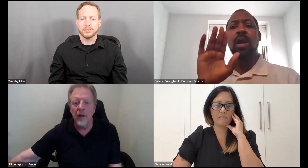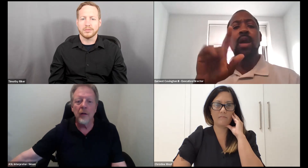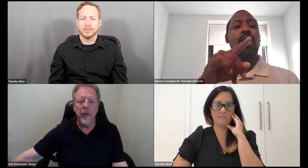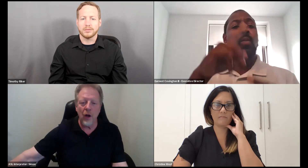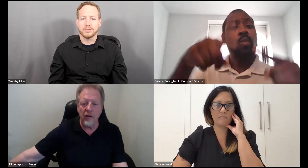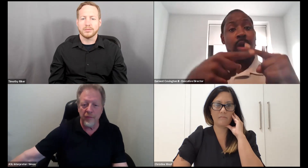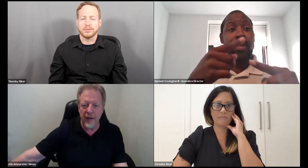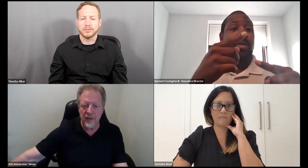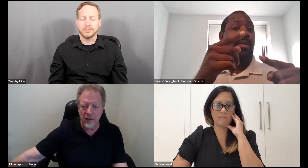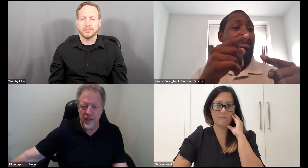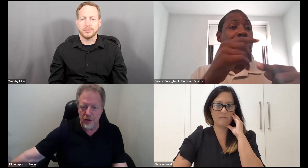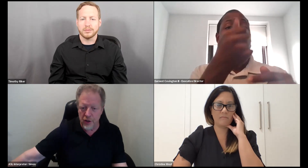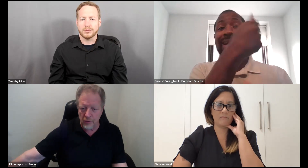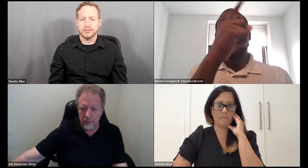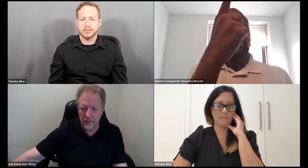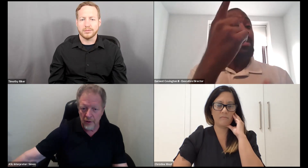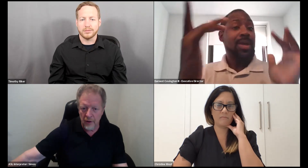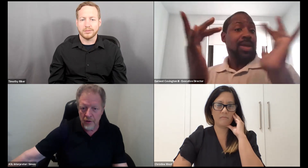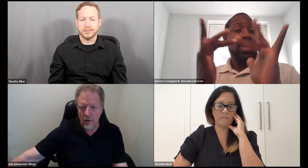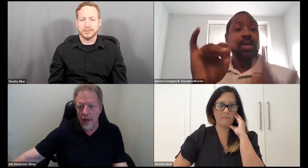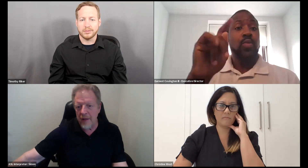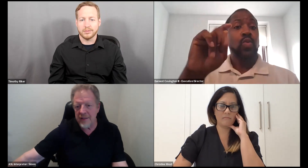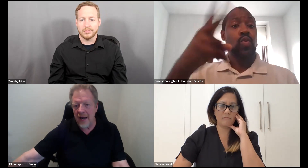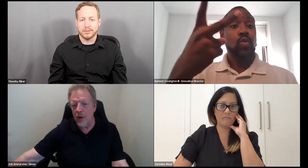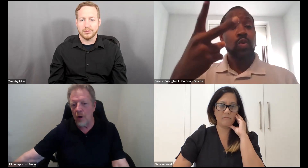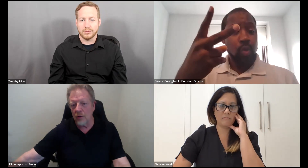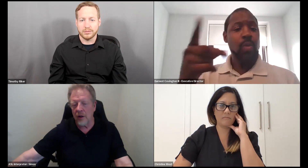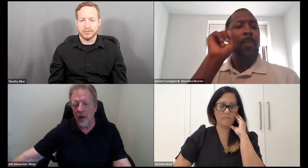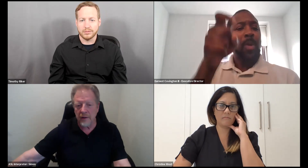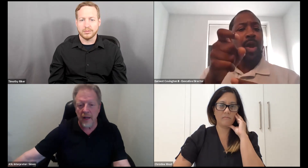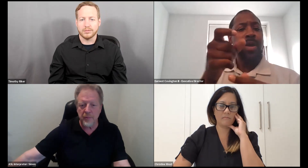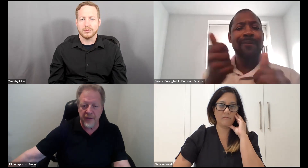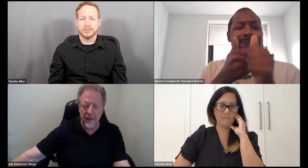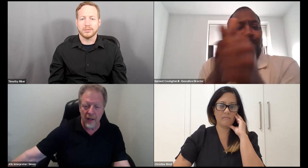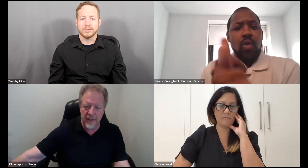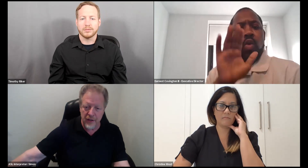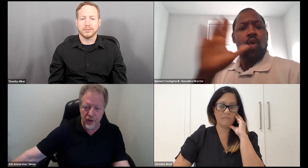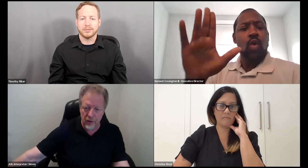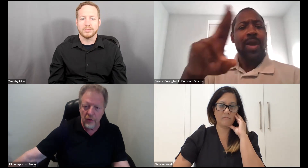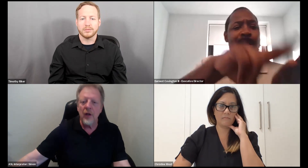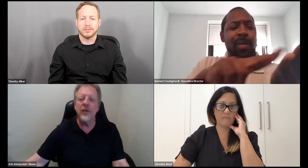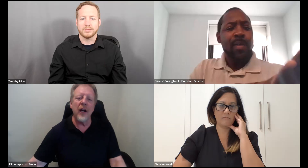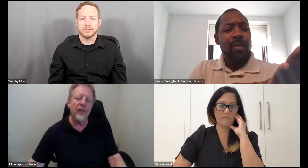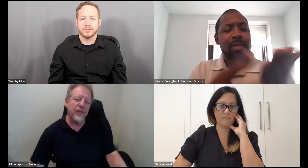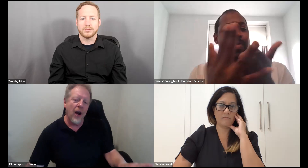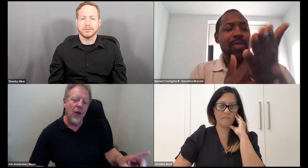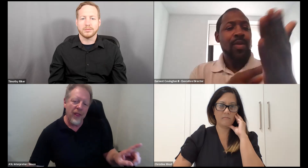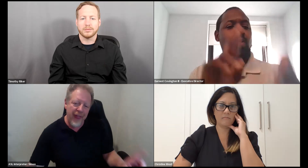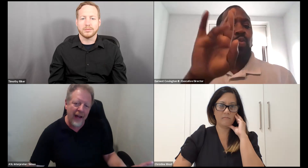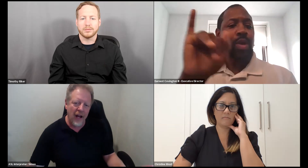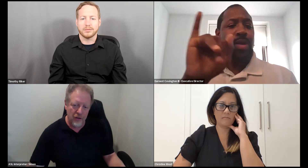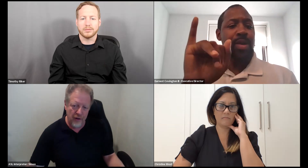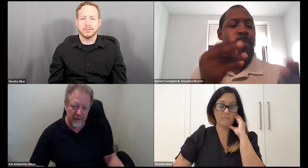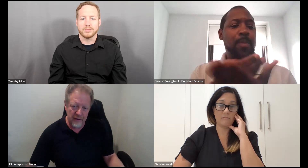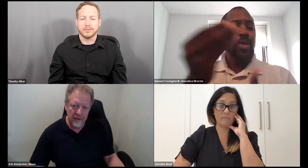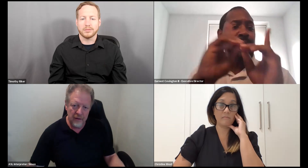MPA, but the RFP is under tier 2. So that means that anyone who contacts tier 2, they're going to have to follow